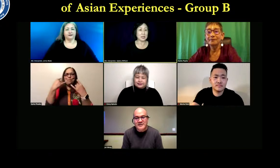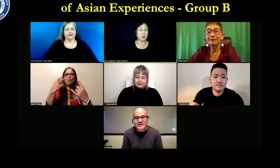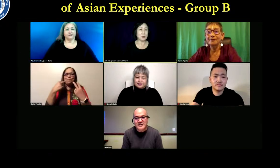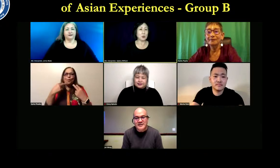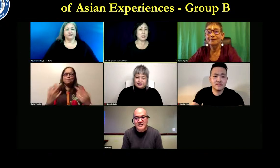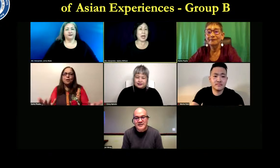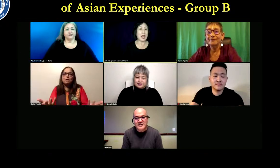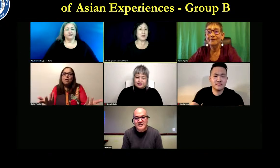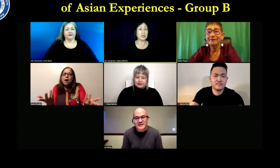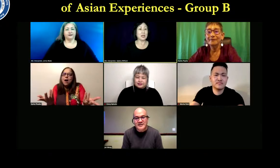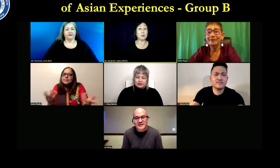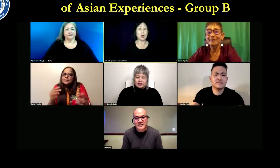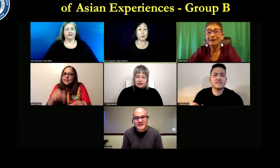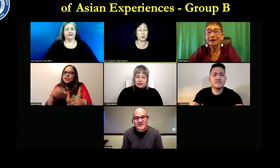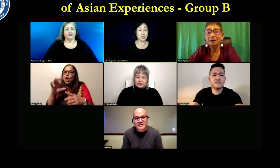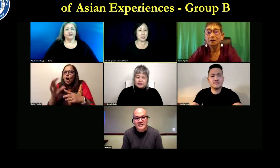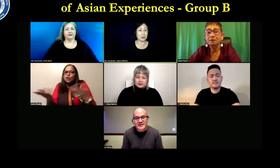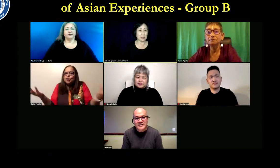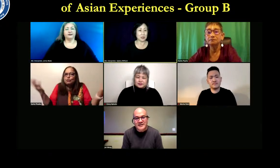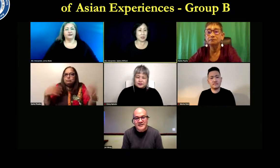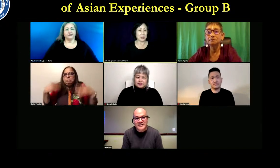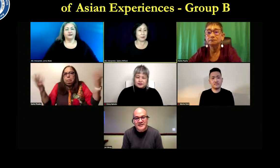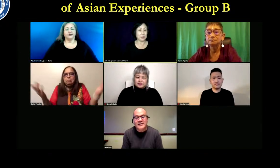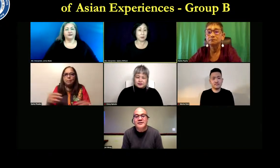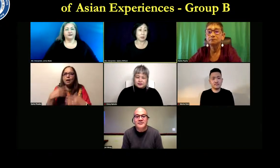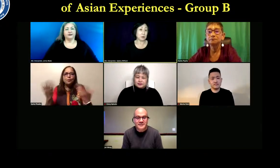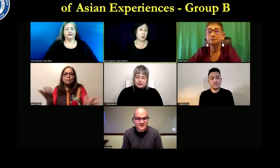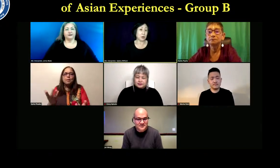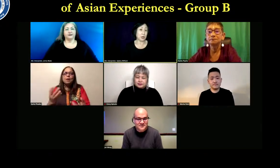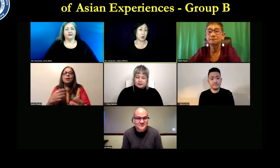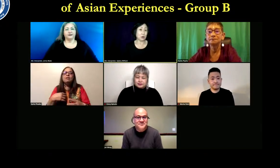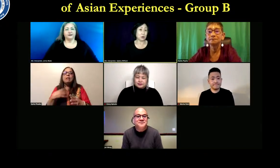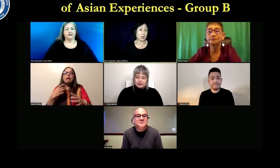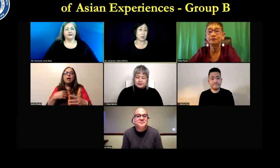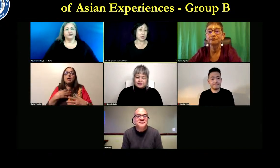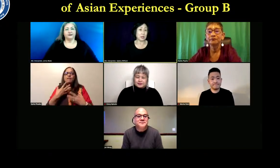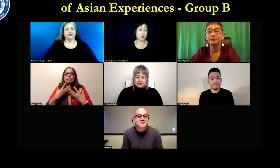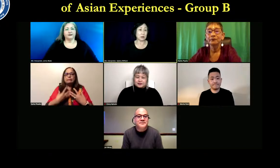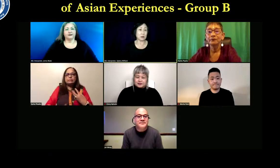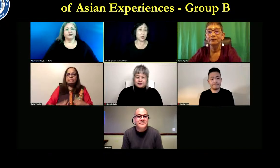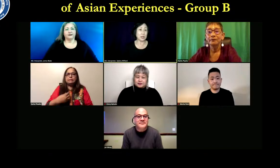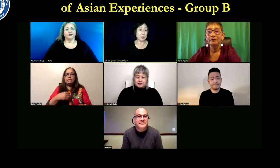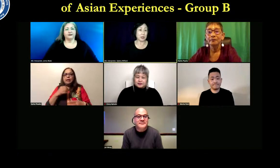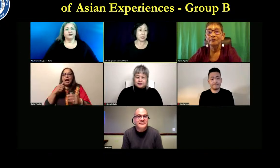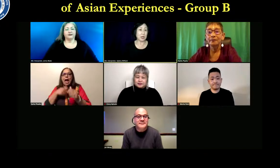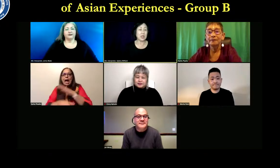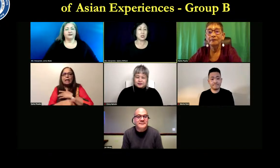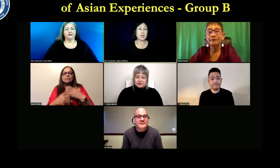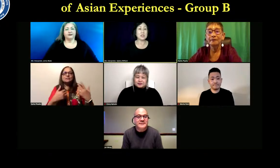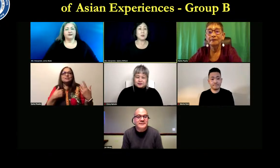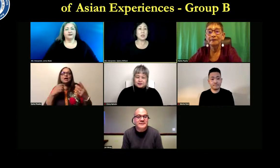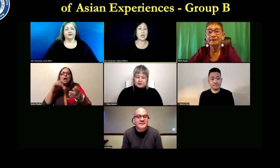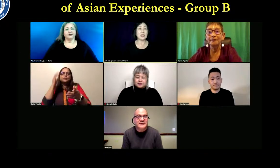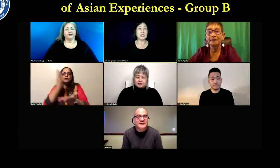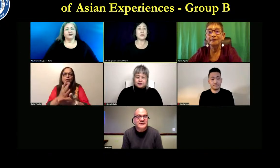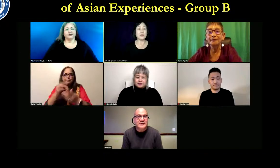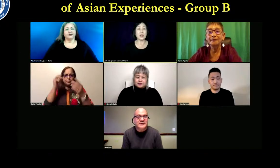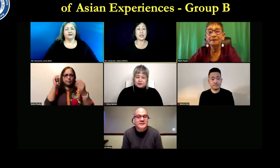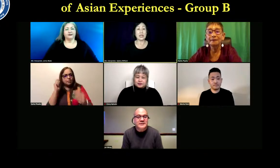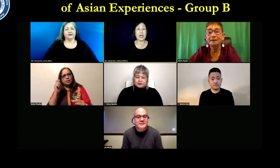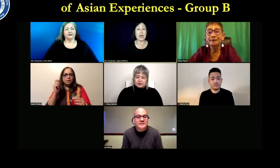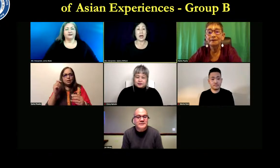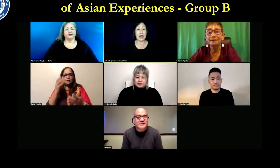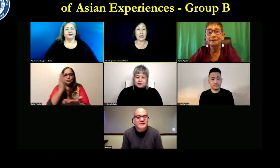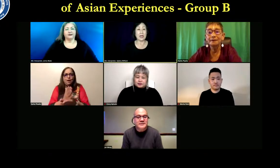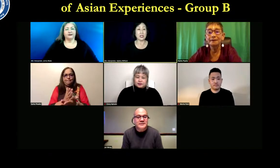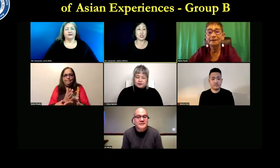United States, people would laugh and kind of mock me because of this. But it's part of my culture. I didn't think twice about it. So that's something I had to feel